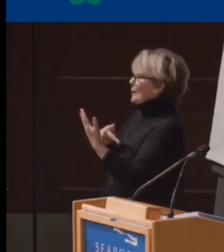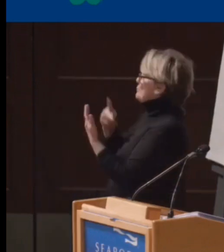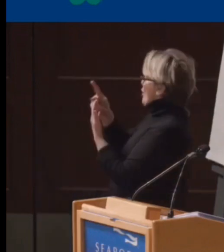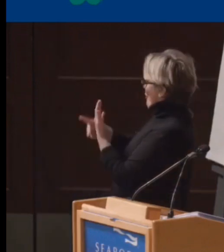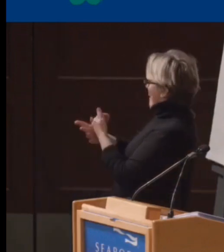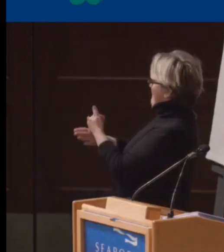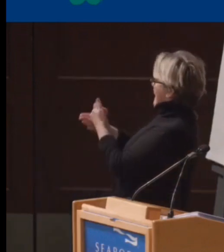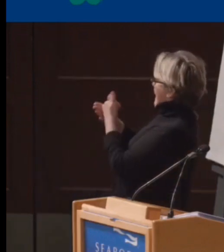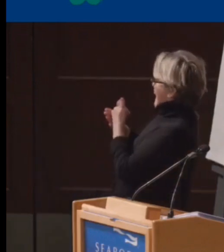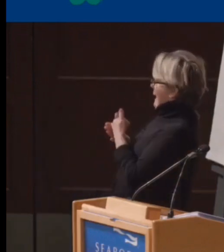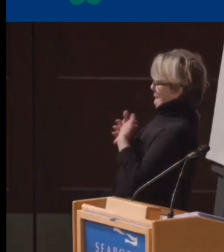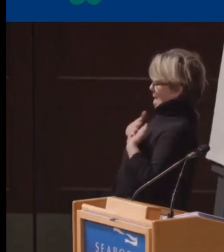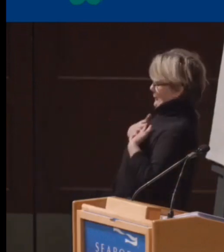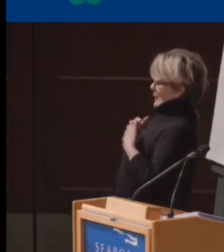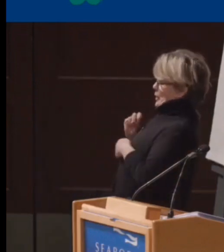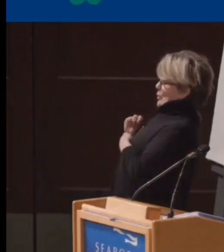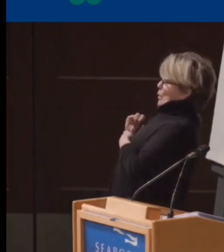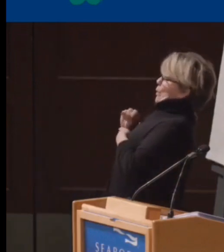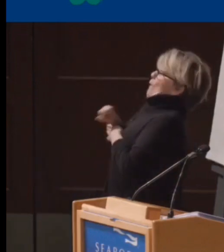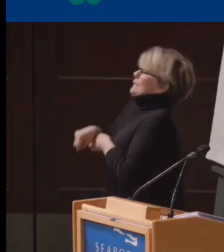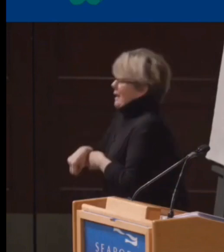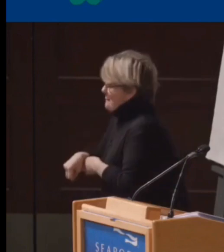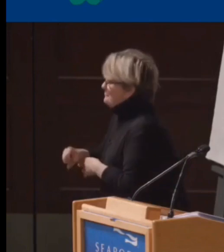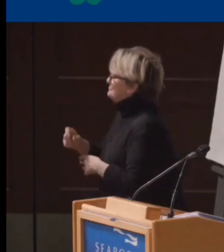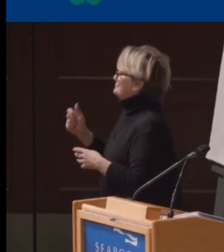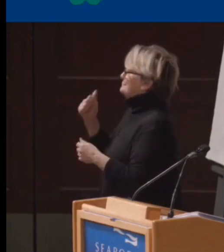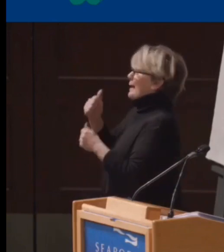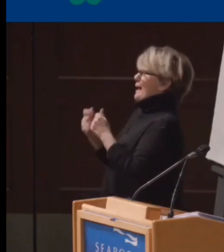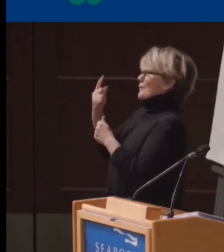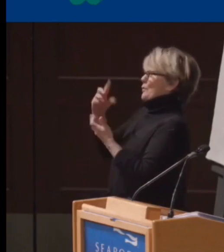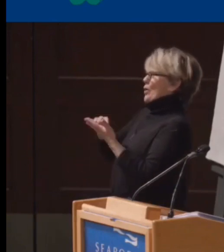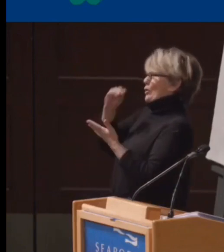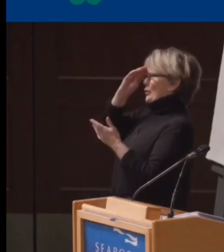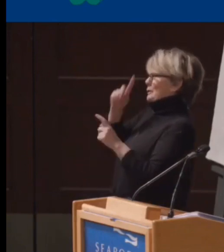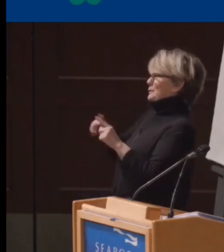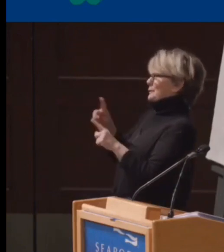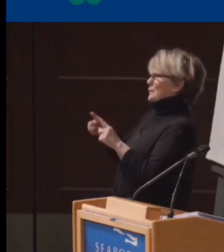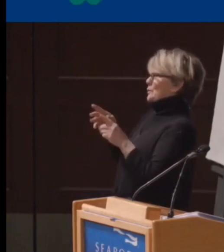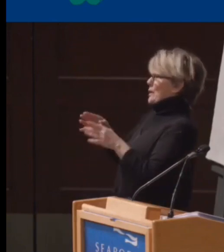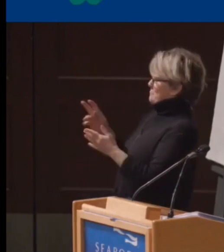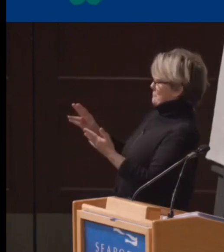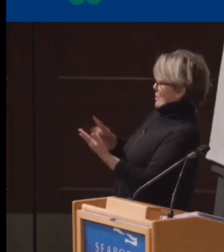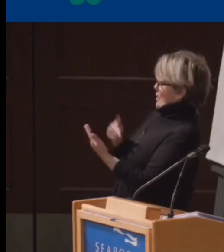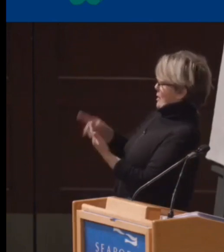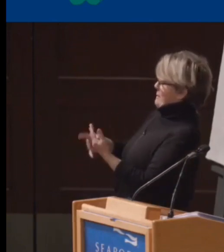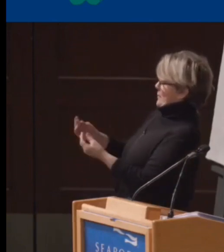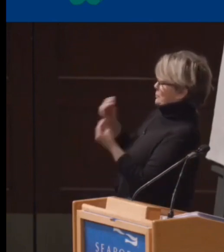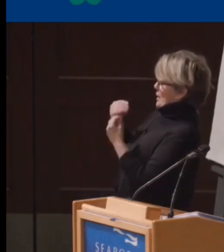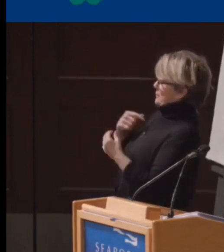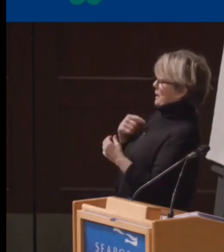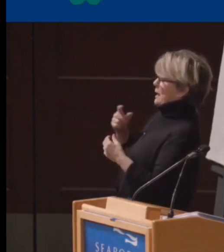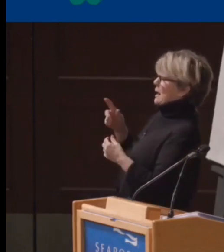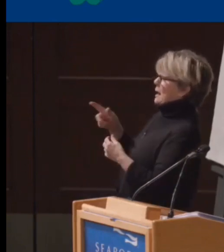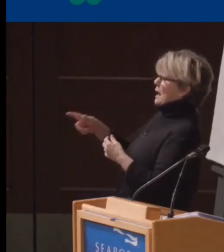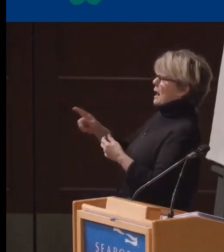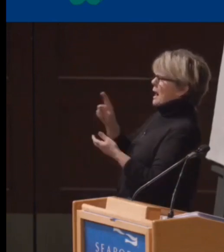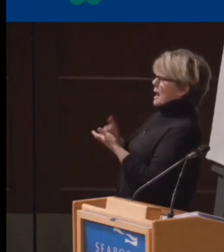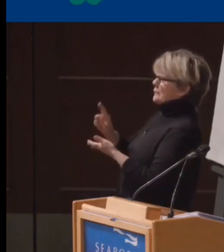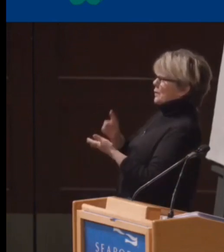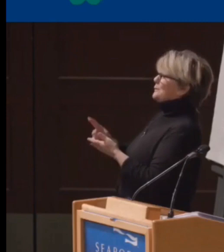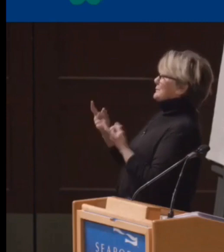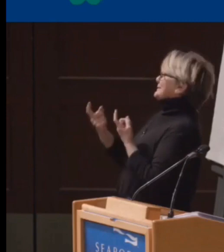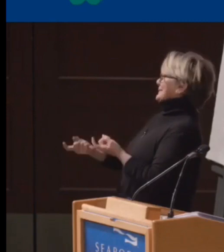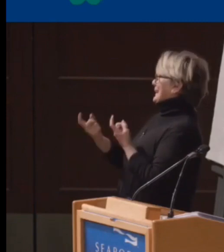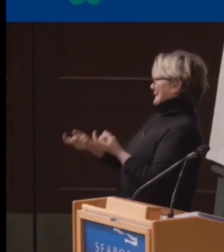fears. Everyone learns in different ways, and this program not only taught me, but now I go every week with my school's ski